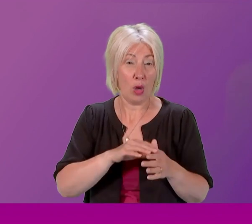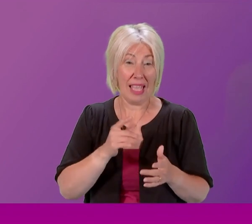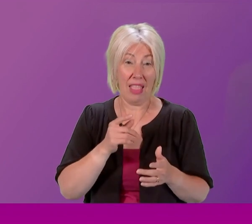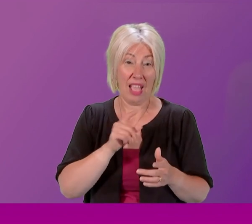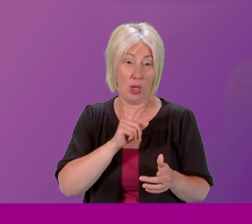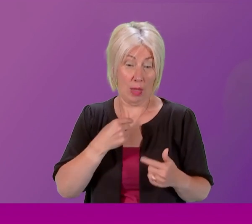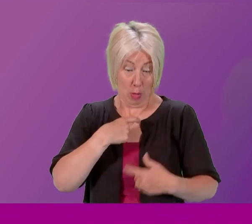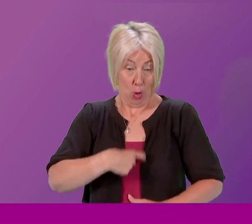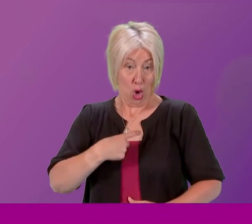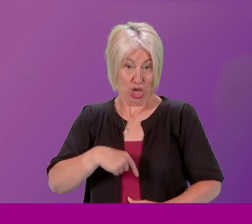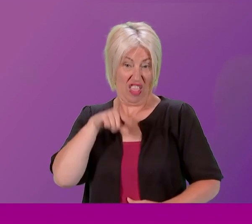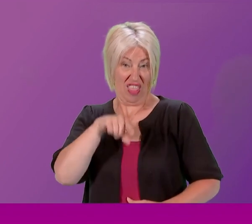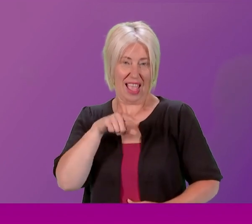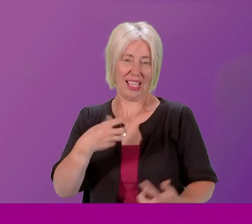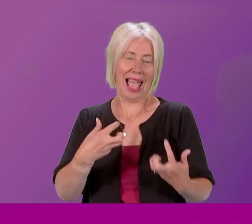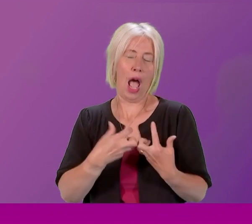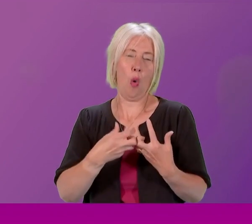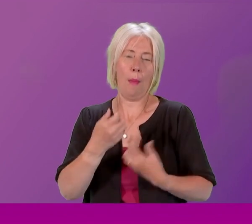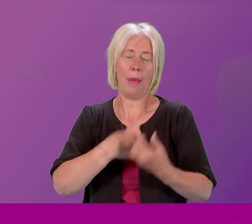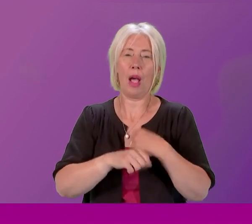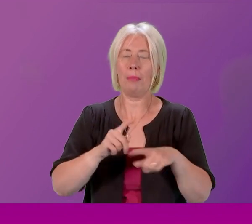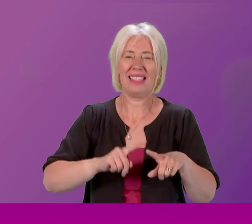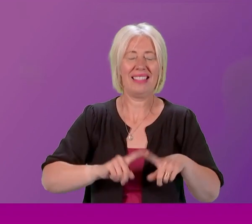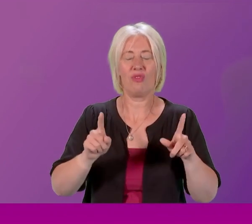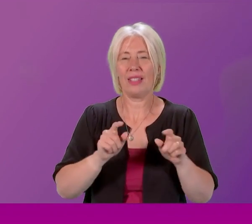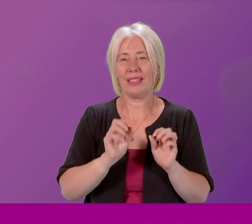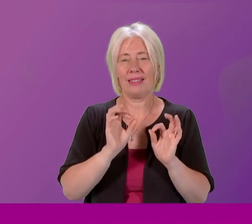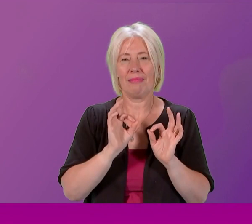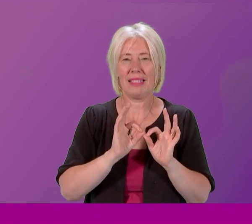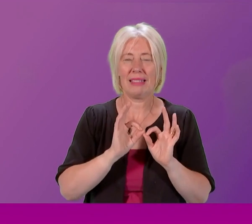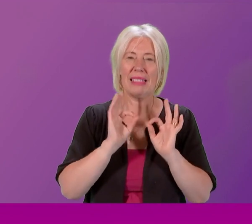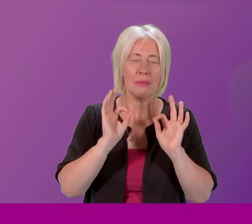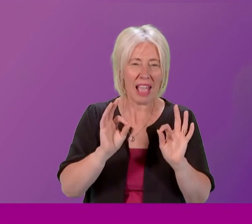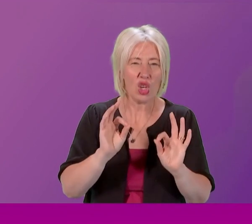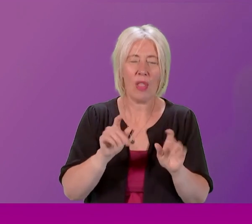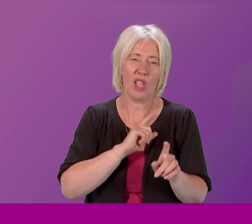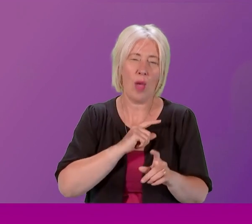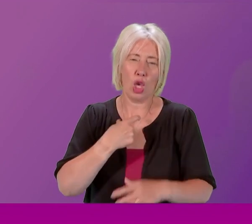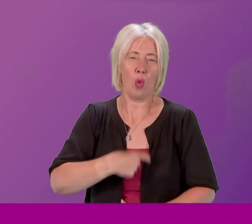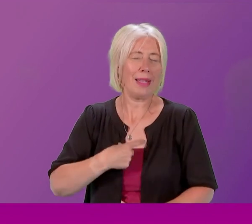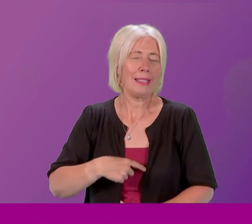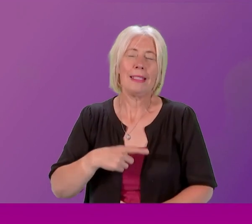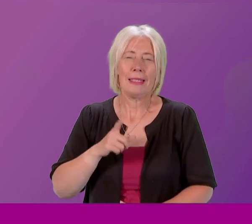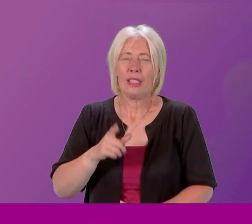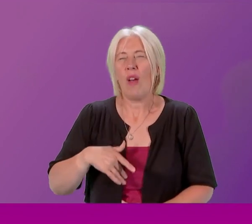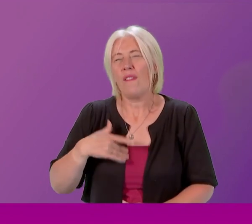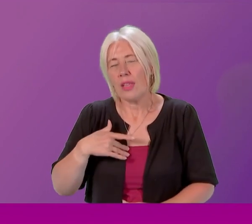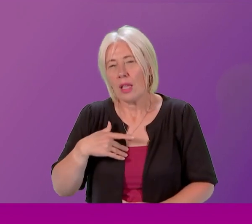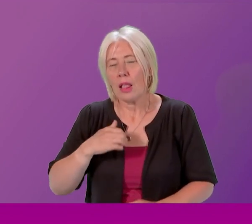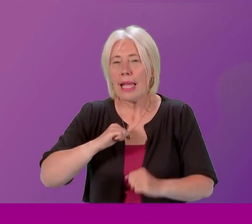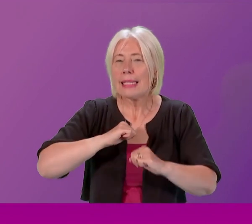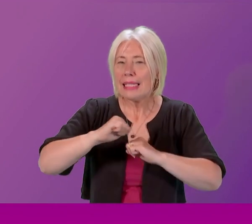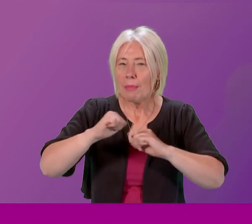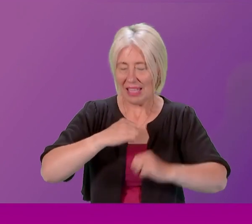that is what's so extraordinary about us. So I would always feel that there is space for the